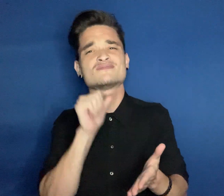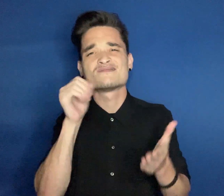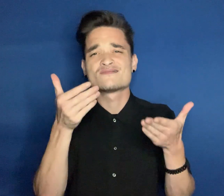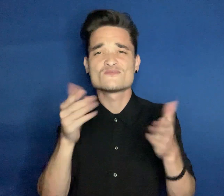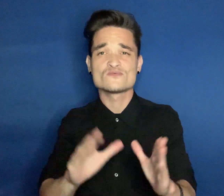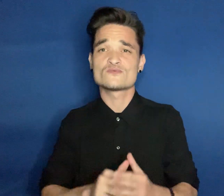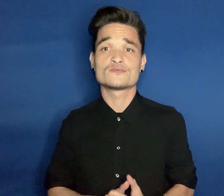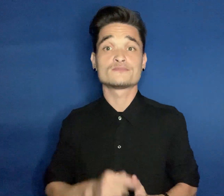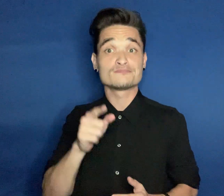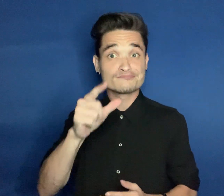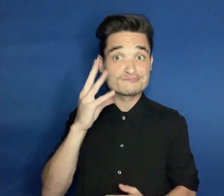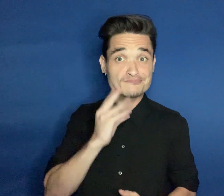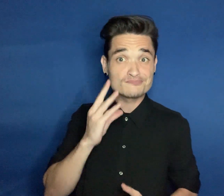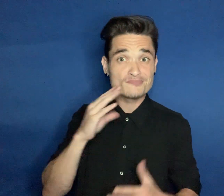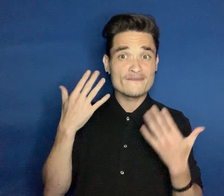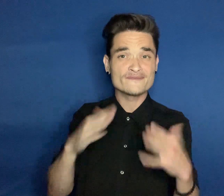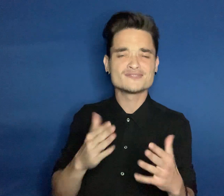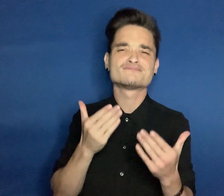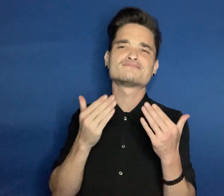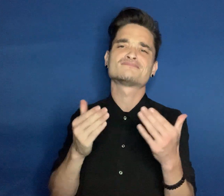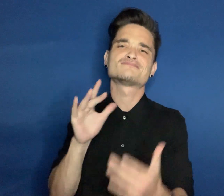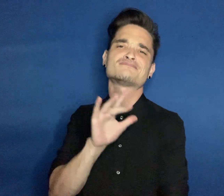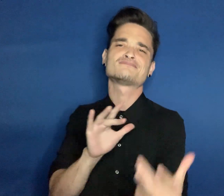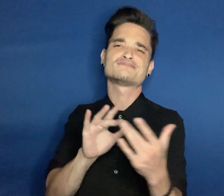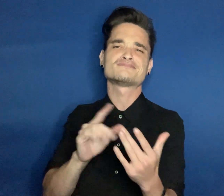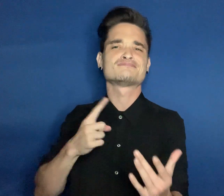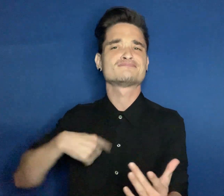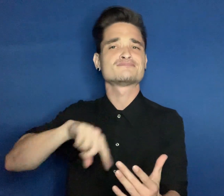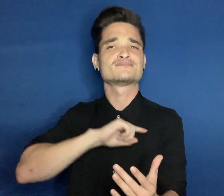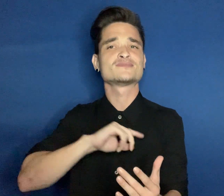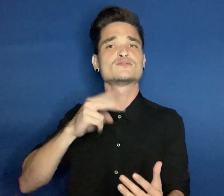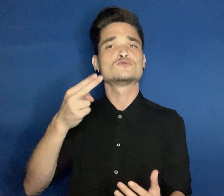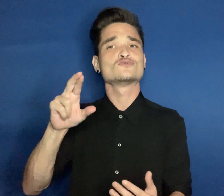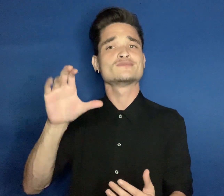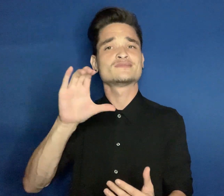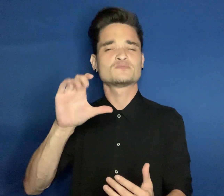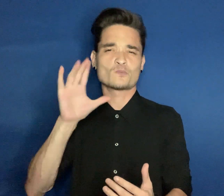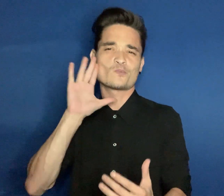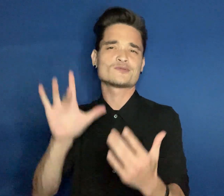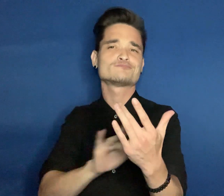whether or not it relates to COVID, contact us and let us review your case.